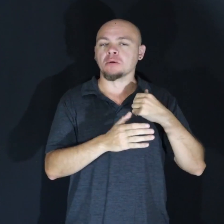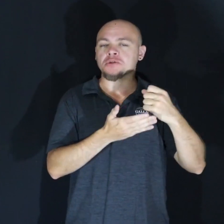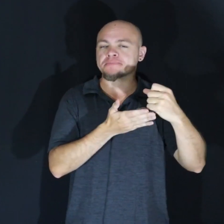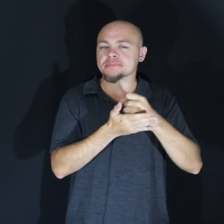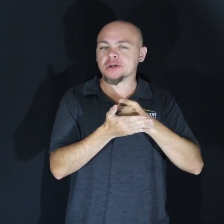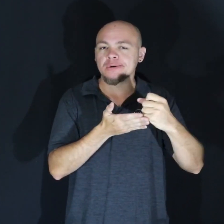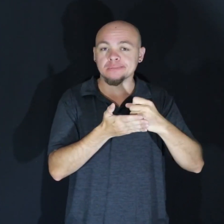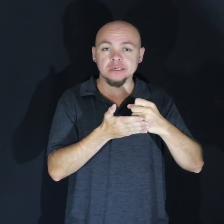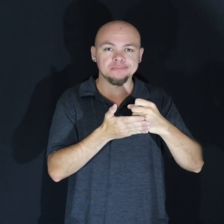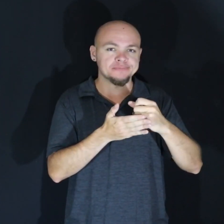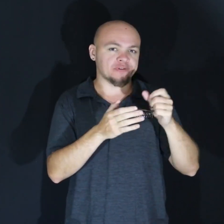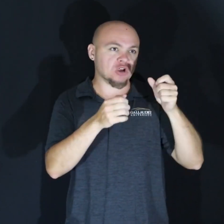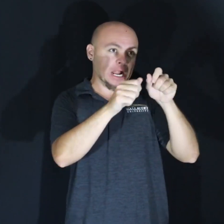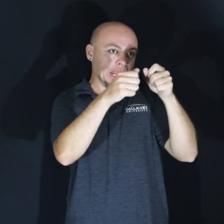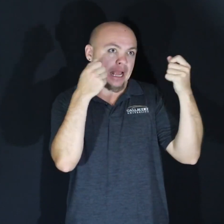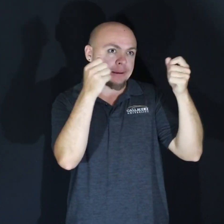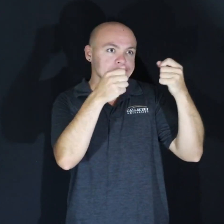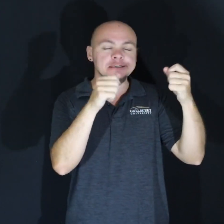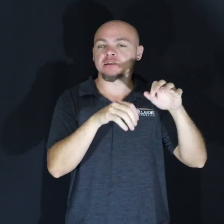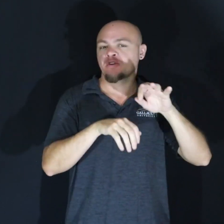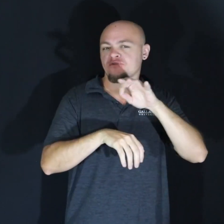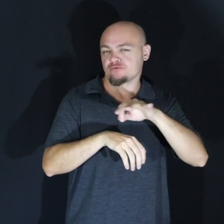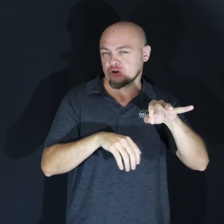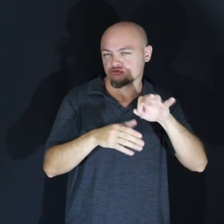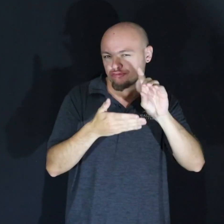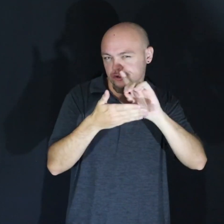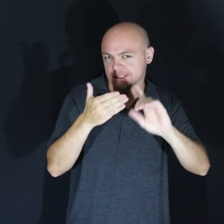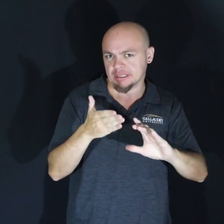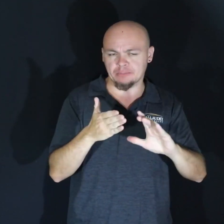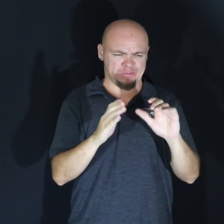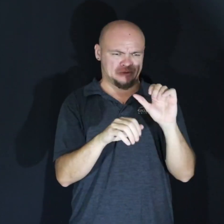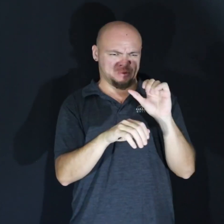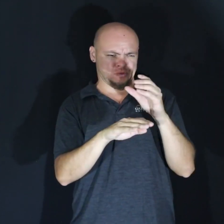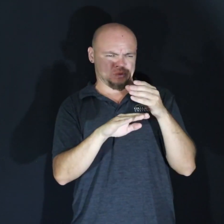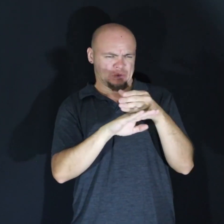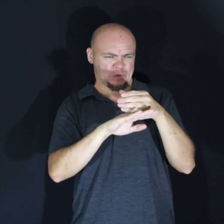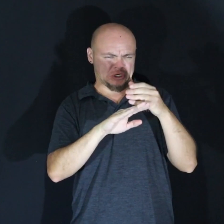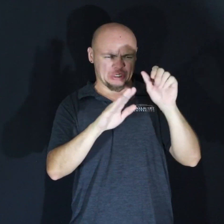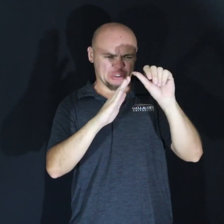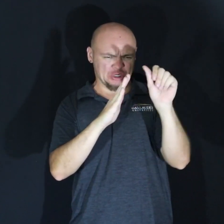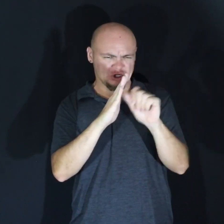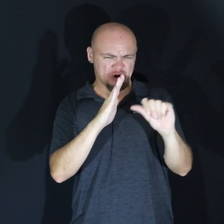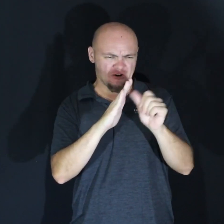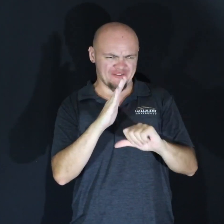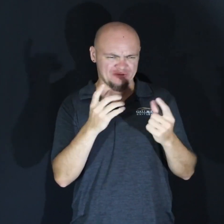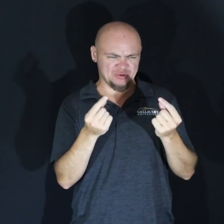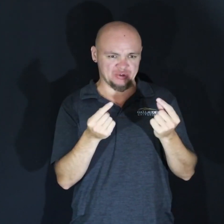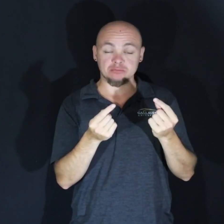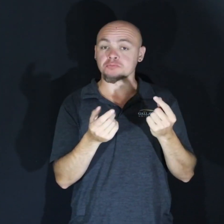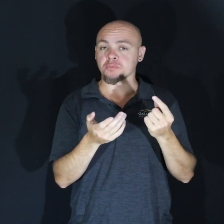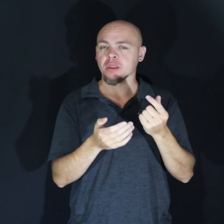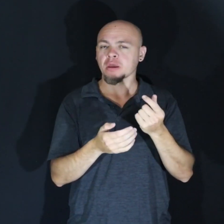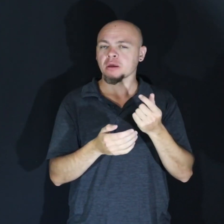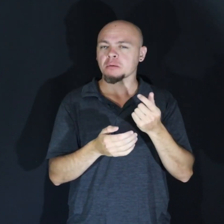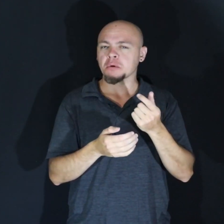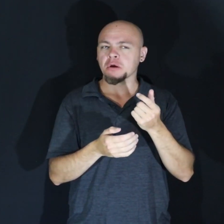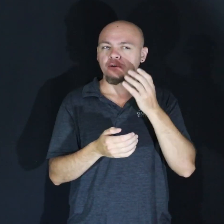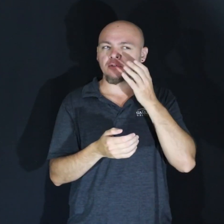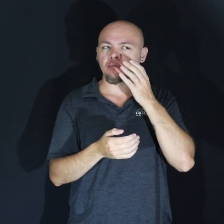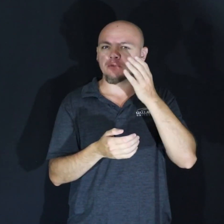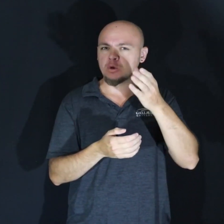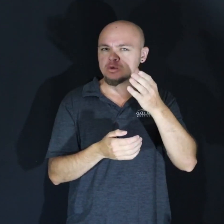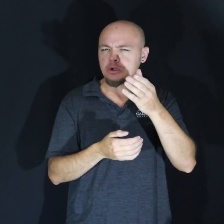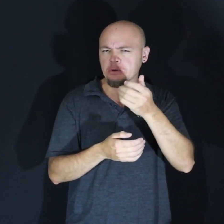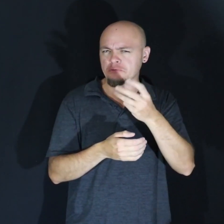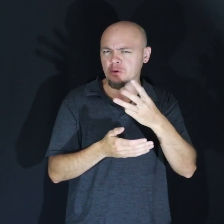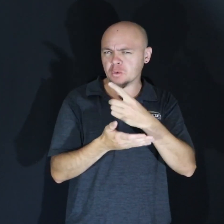a furniture designer. But how did I become a woodcarver? Well, what are you doing in a couple of weekends' time, my wife Annabelle